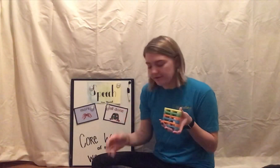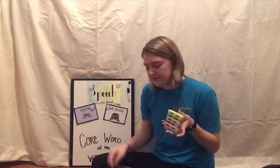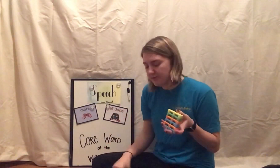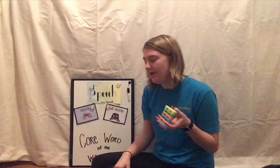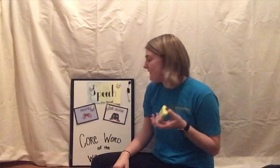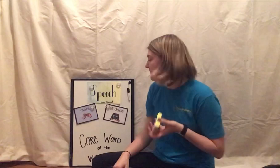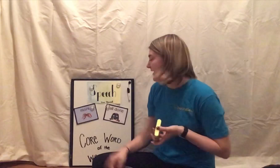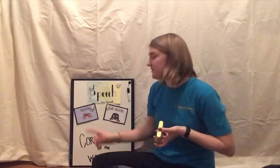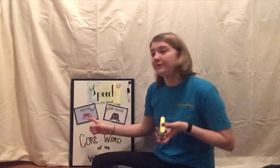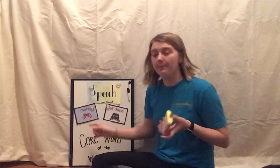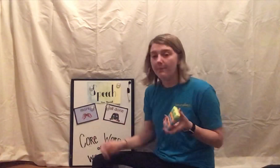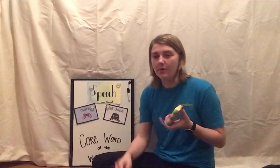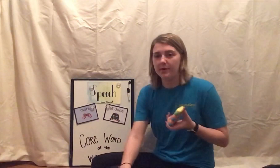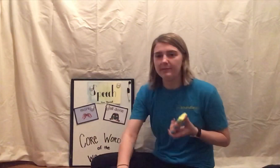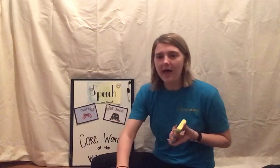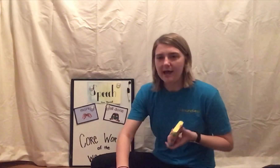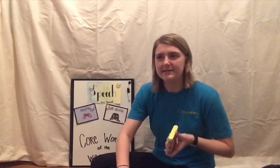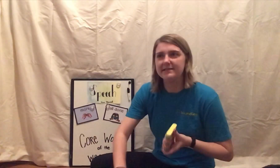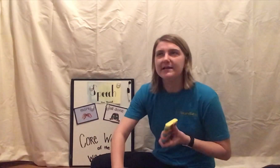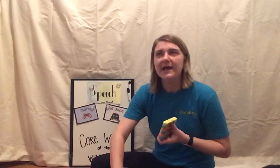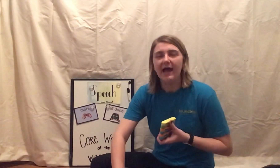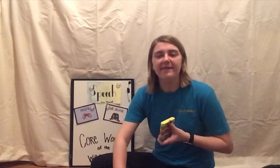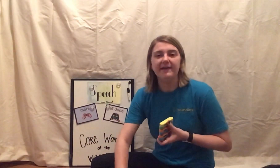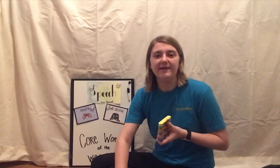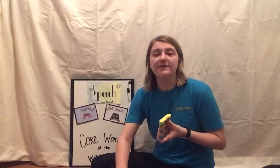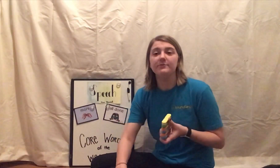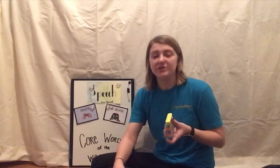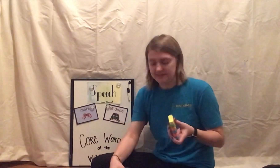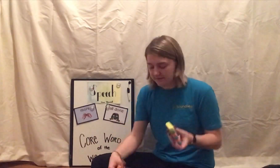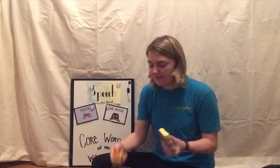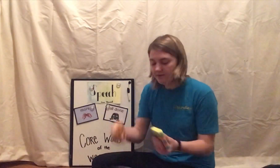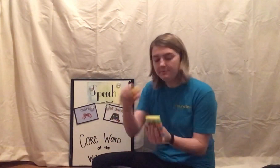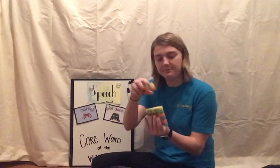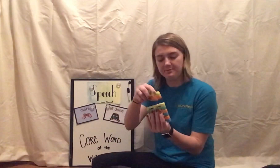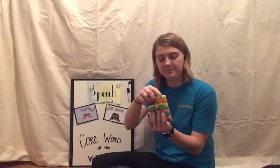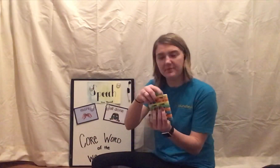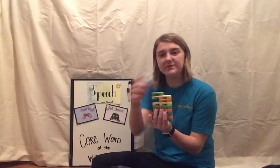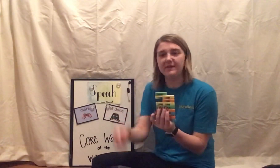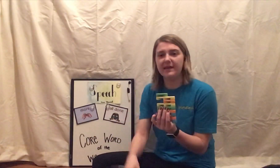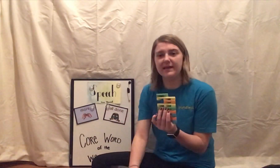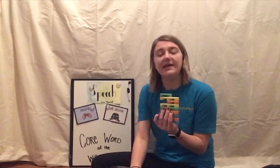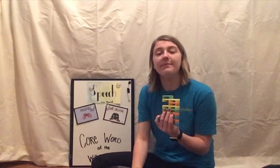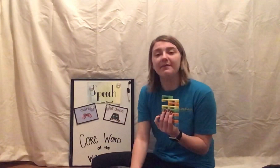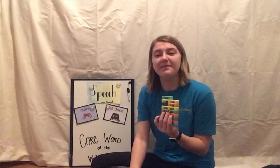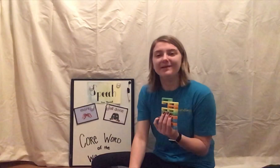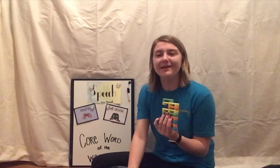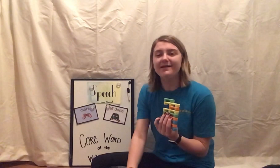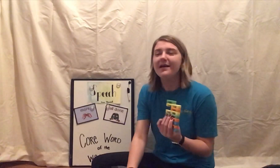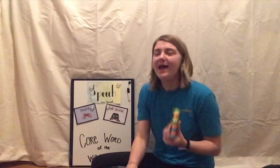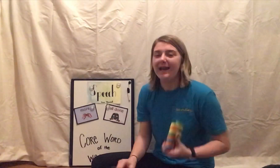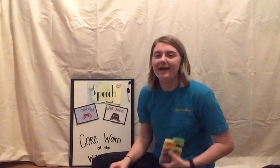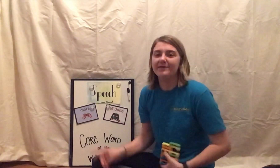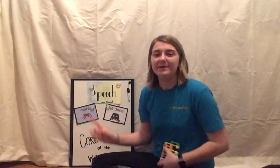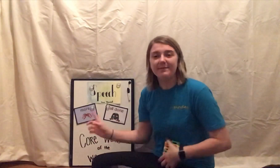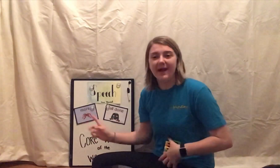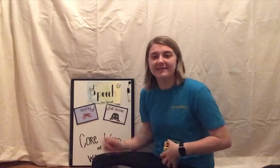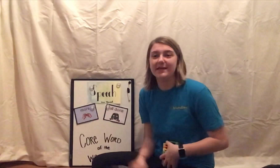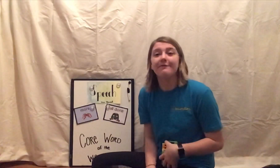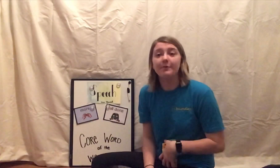you have them ask for more blocks and then give them just a few so that they can keep on building, and have them keep asking for